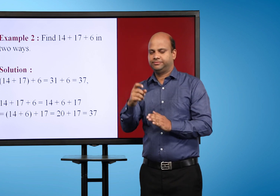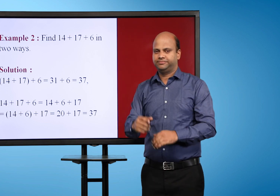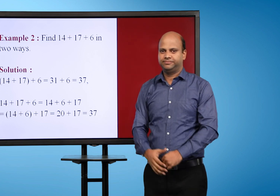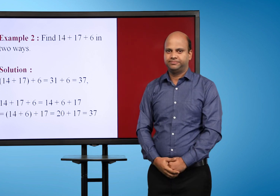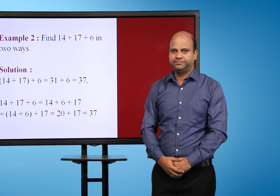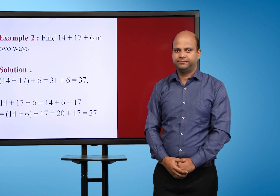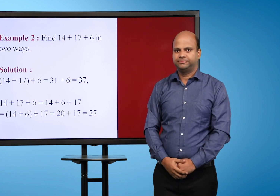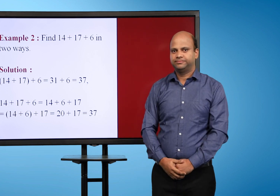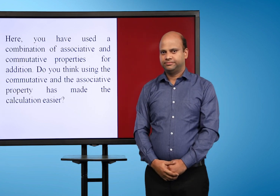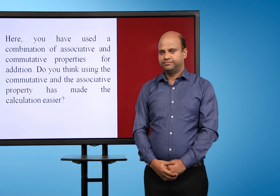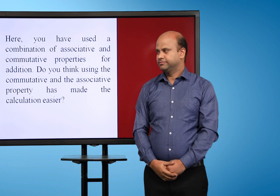to 37.